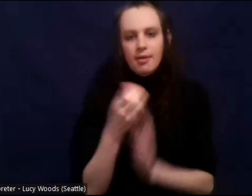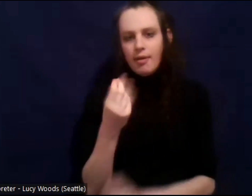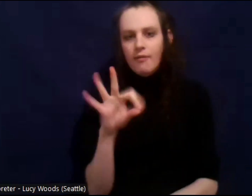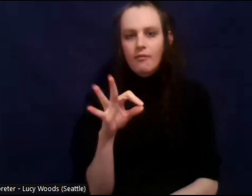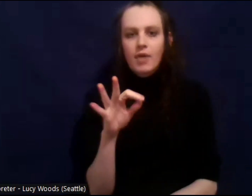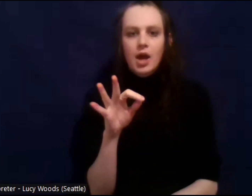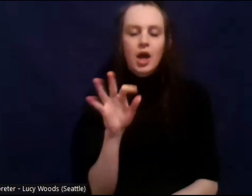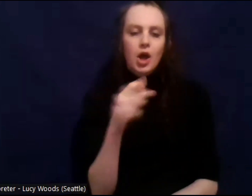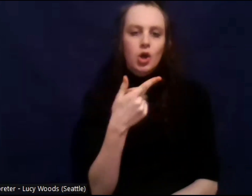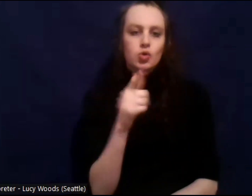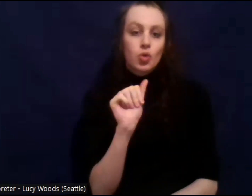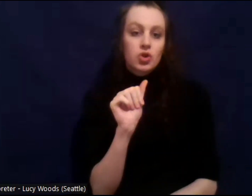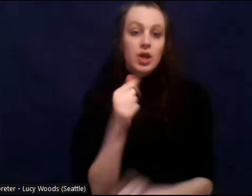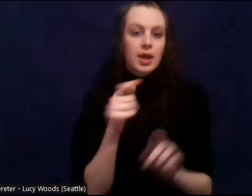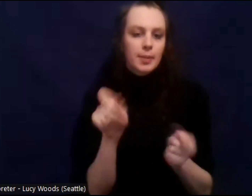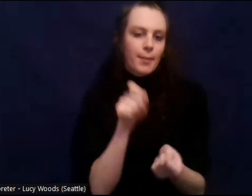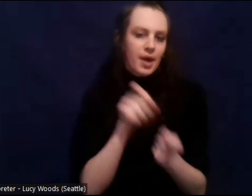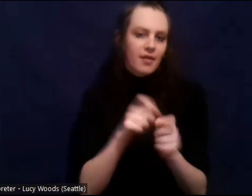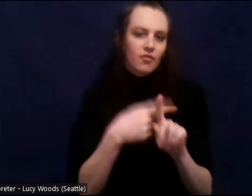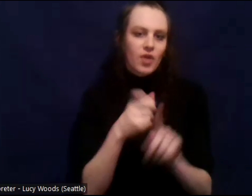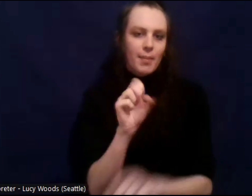specifically from Savannah, Georgia.